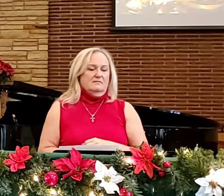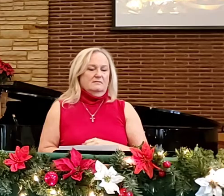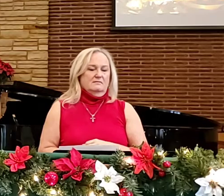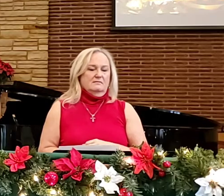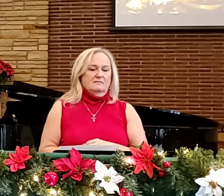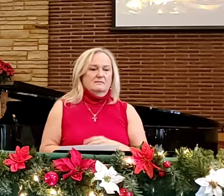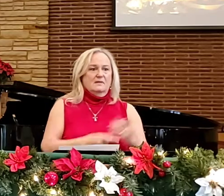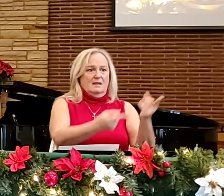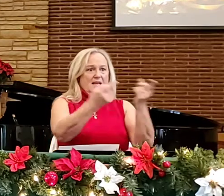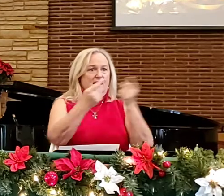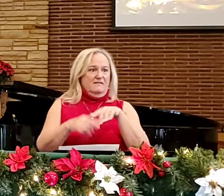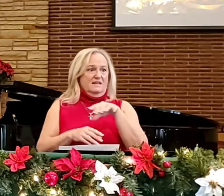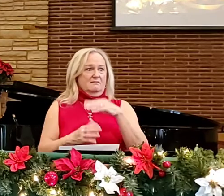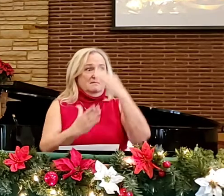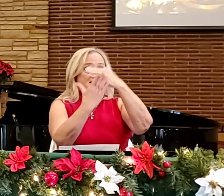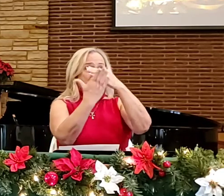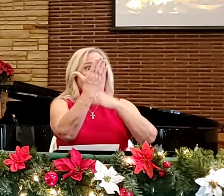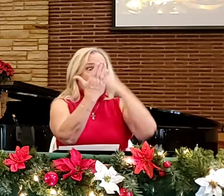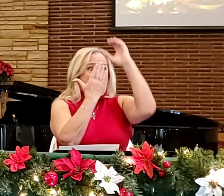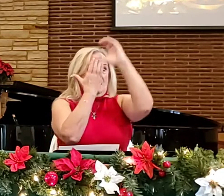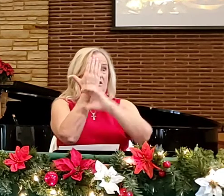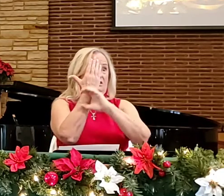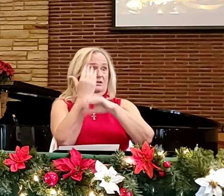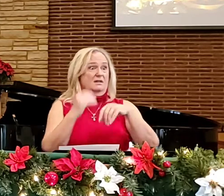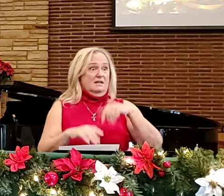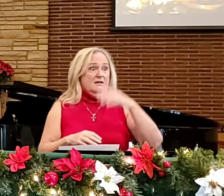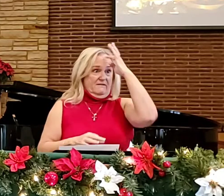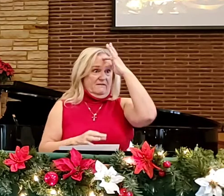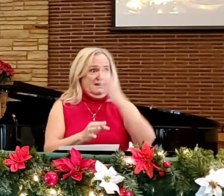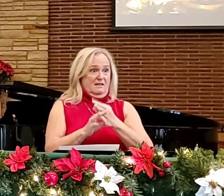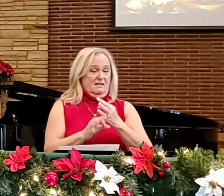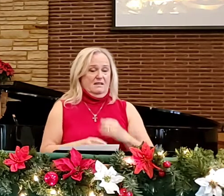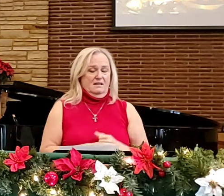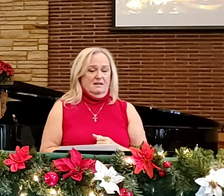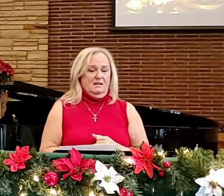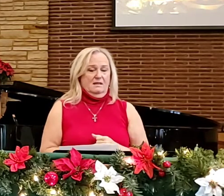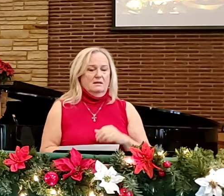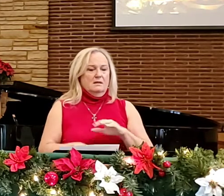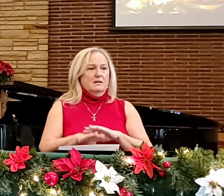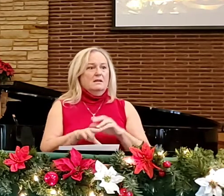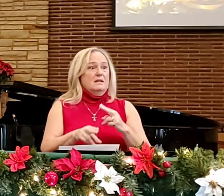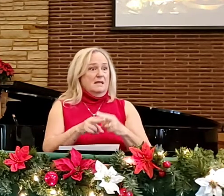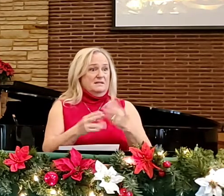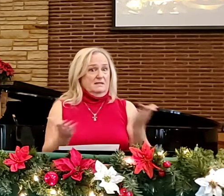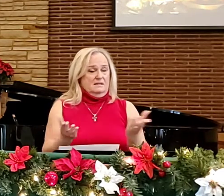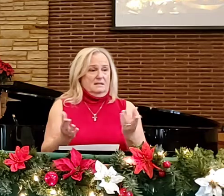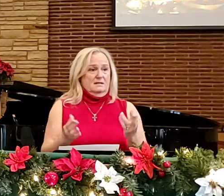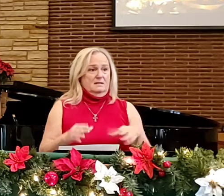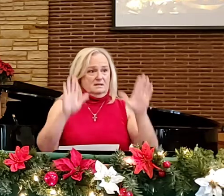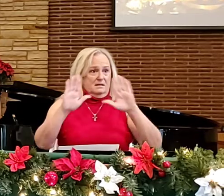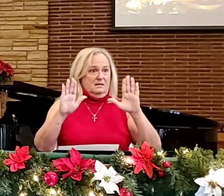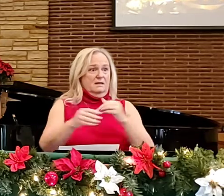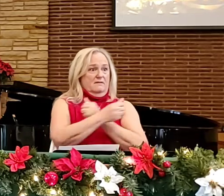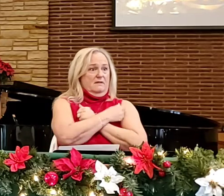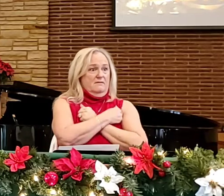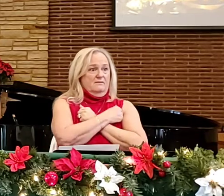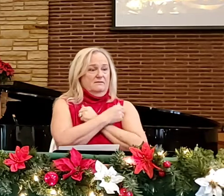The Advent calendar in our Christian faith calls this the Sunday of